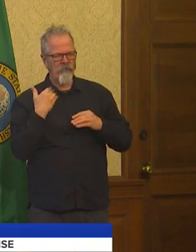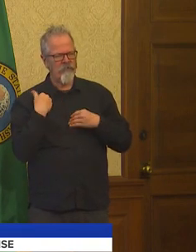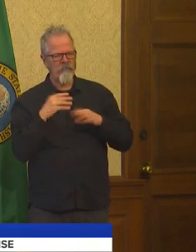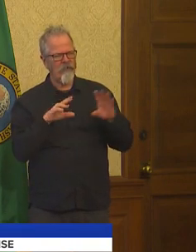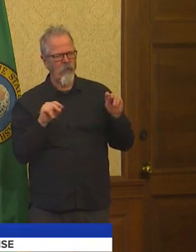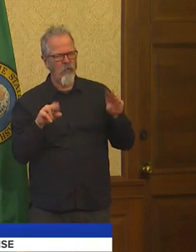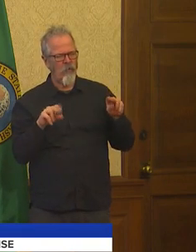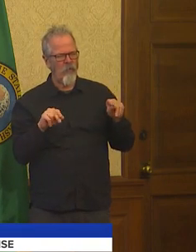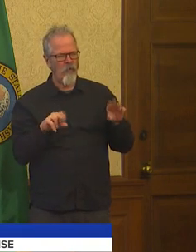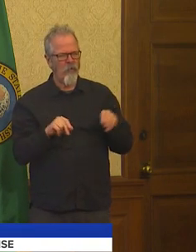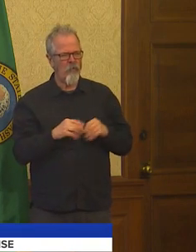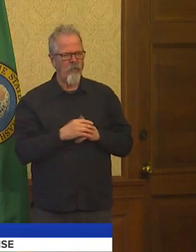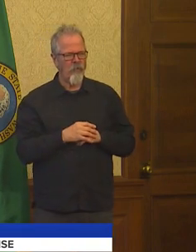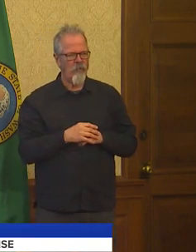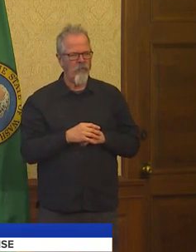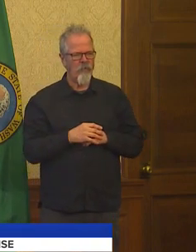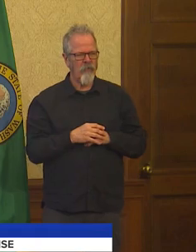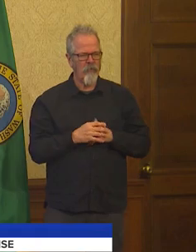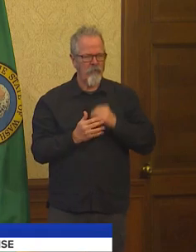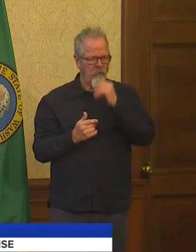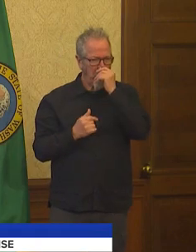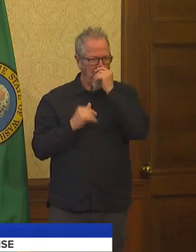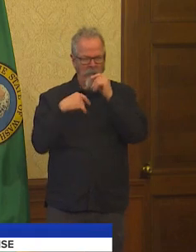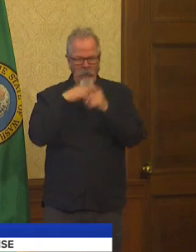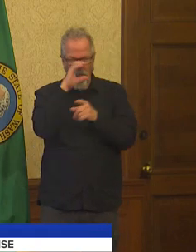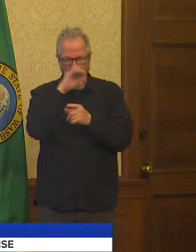that you're referring to.